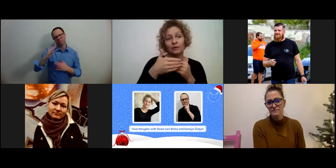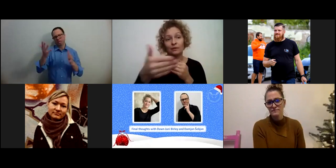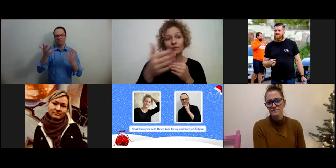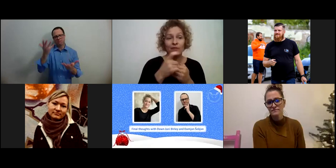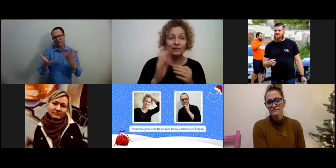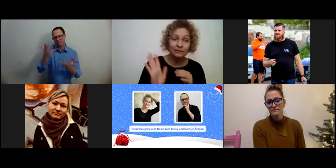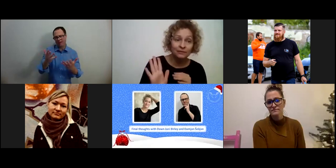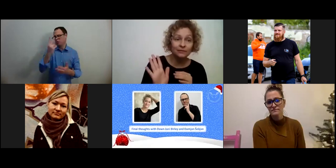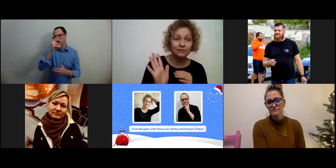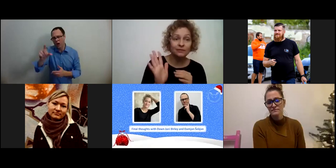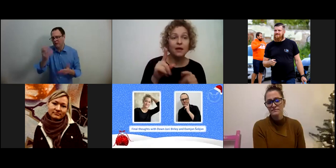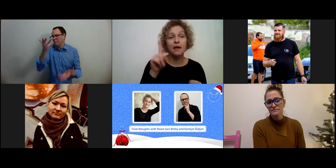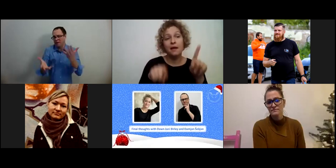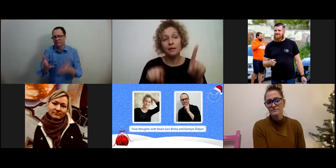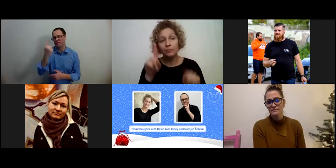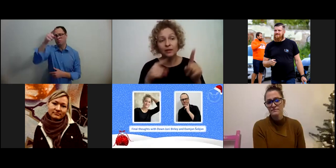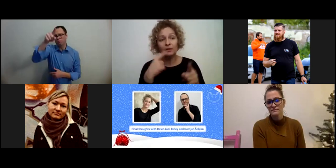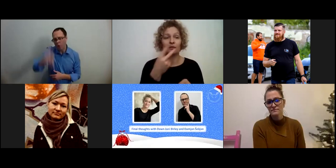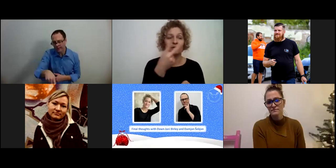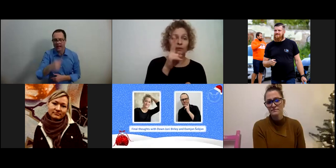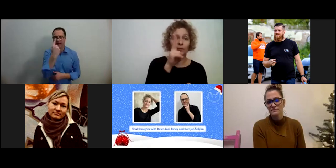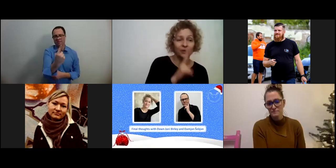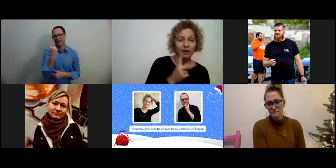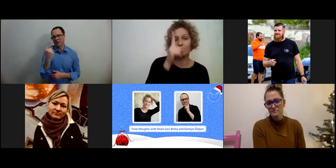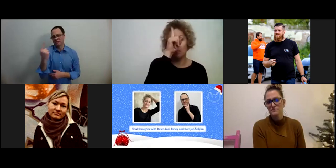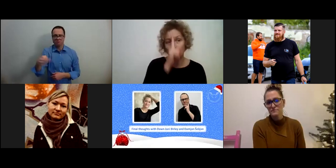then it might be the end of it.